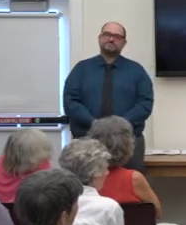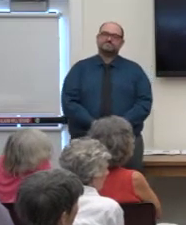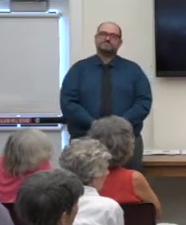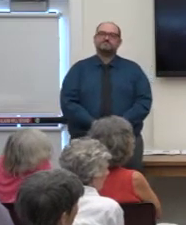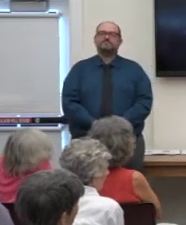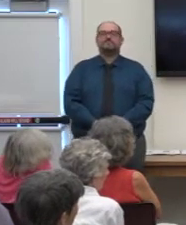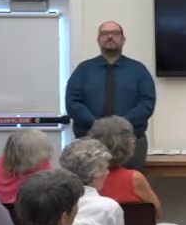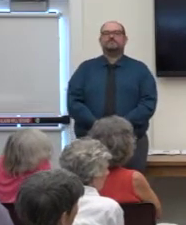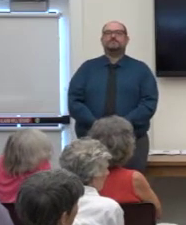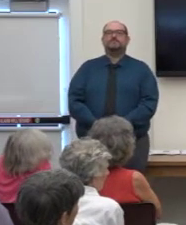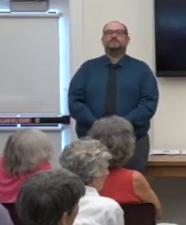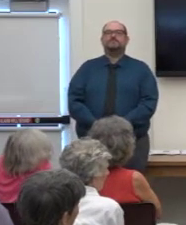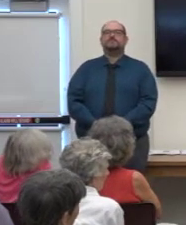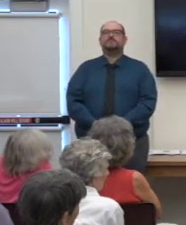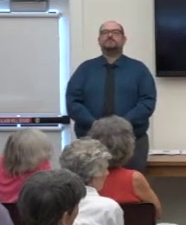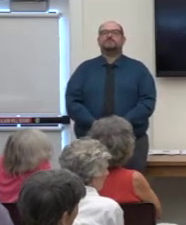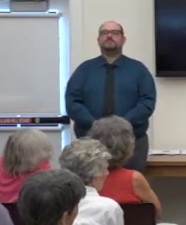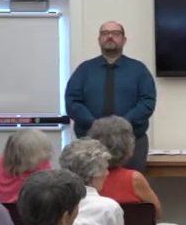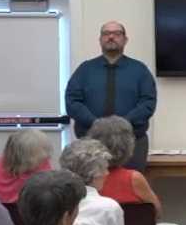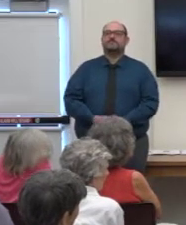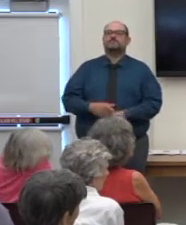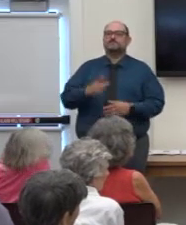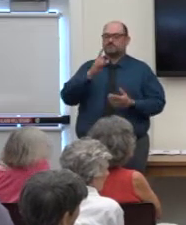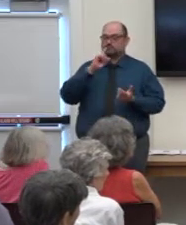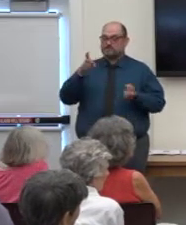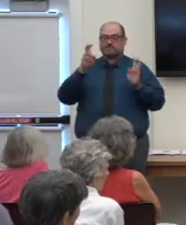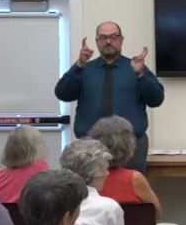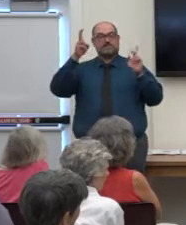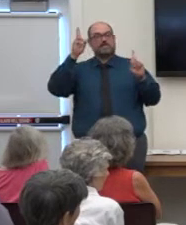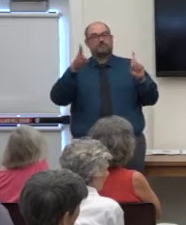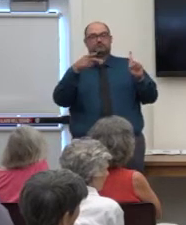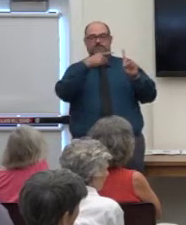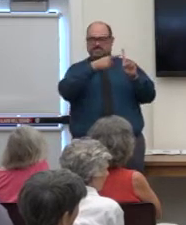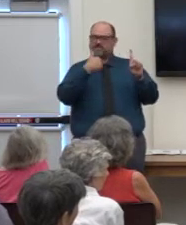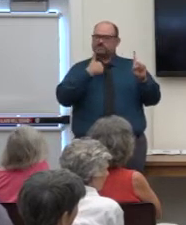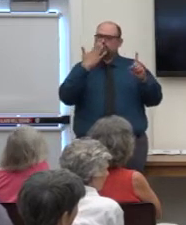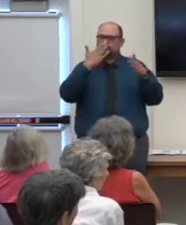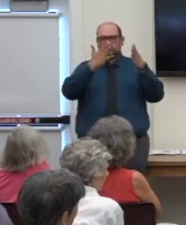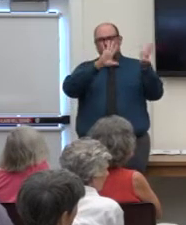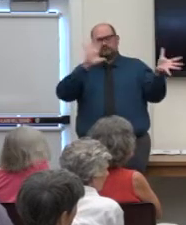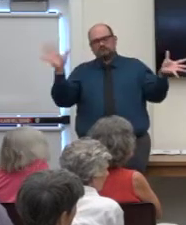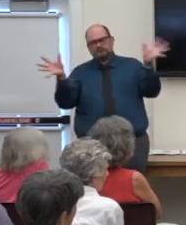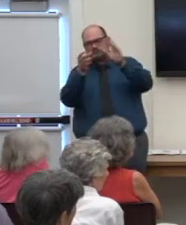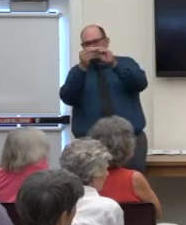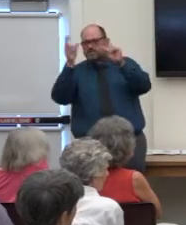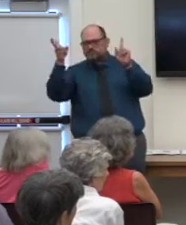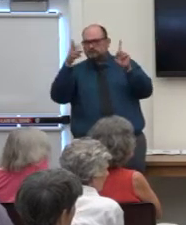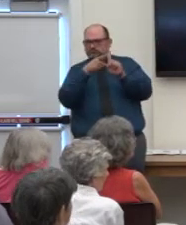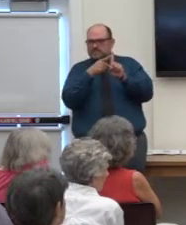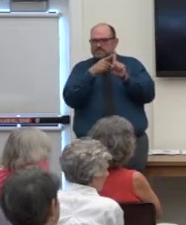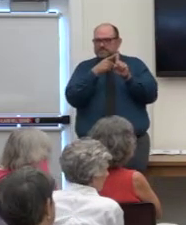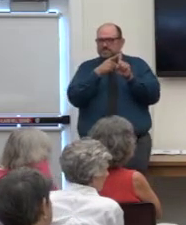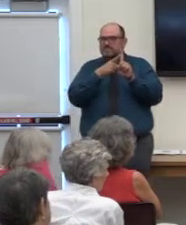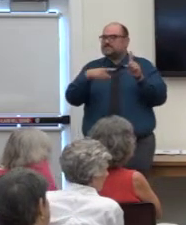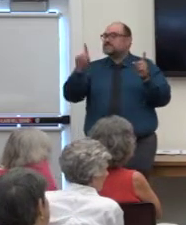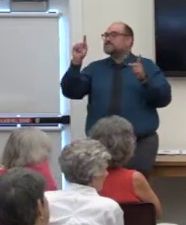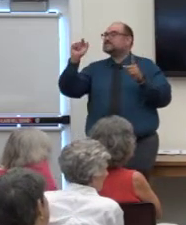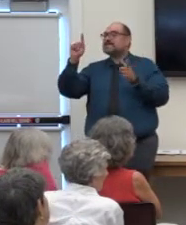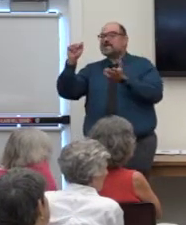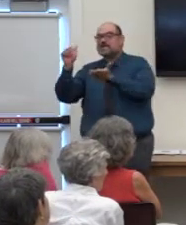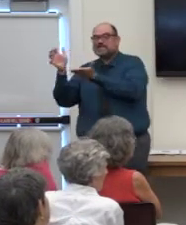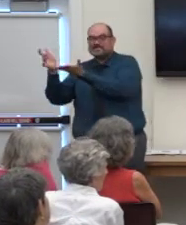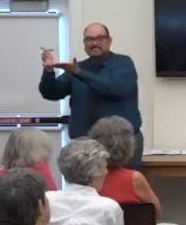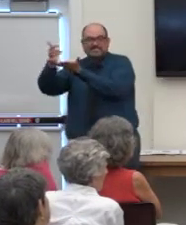we have an overview of the history and how some of the data was collected. This all started for me when I was 19 at